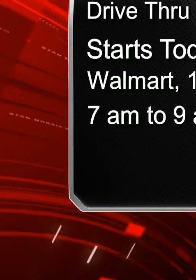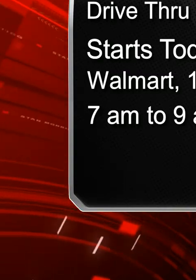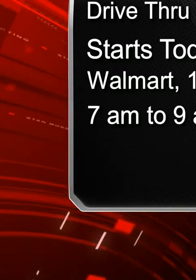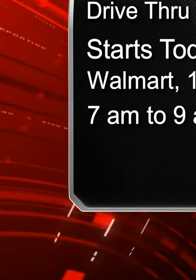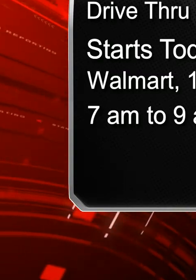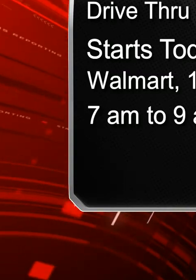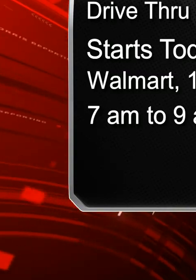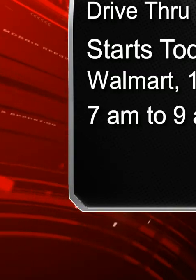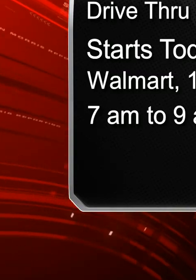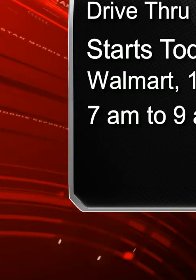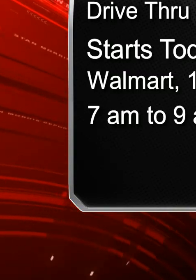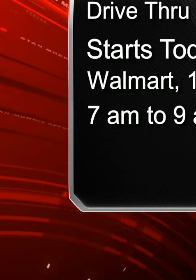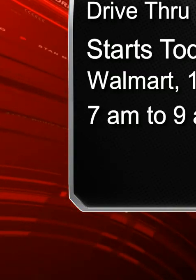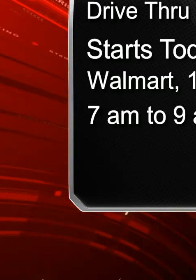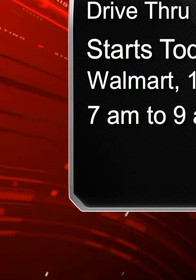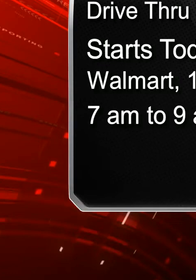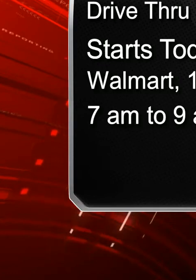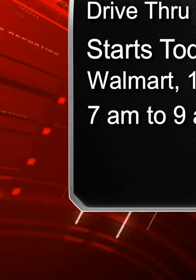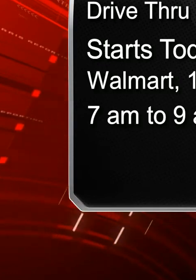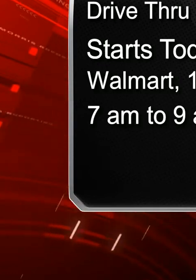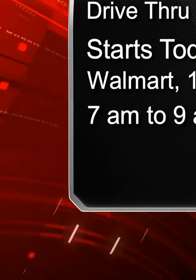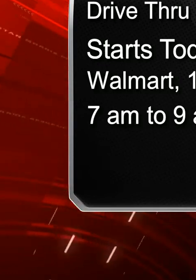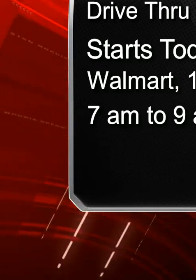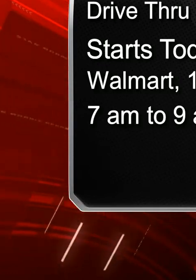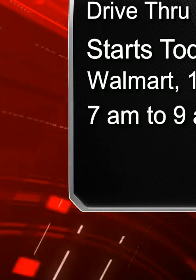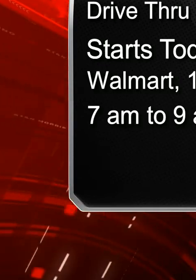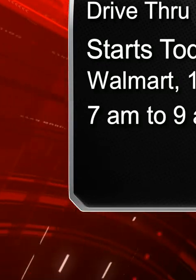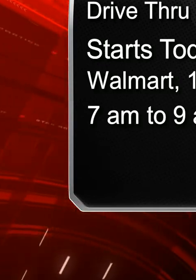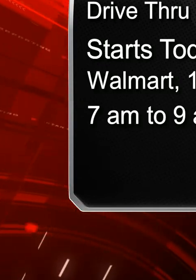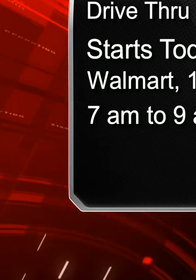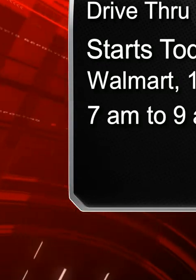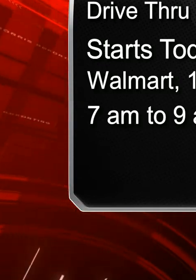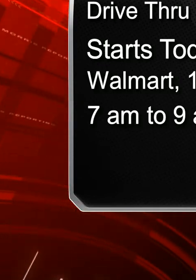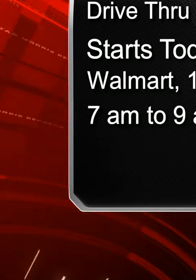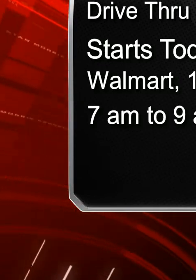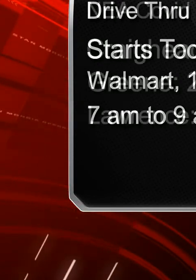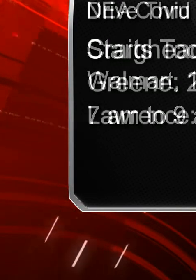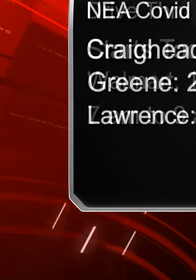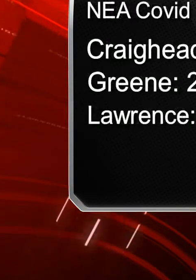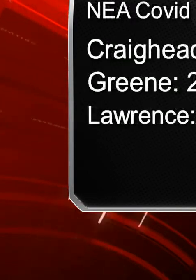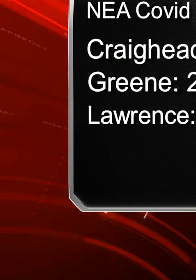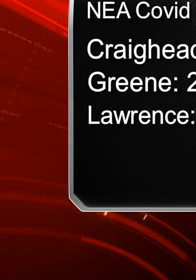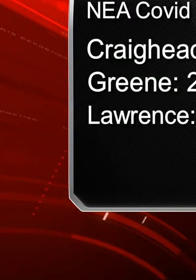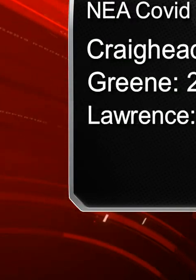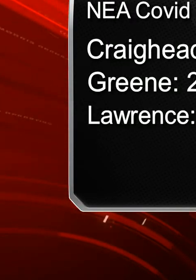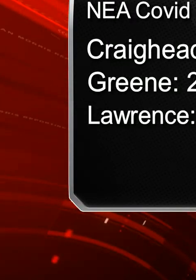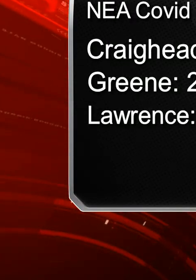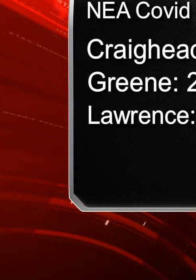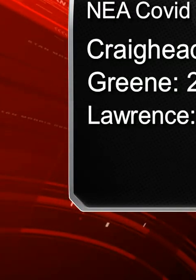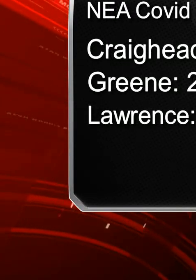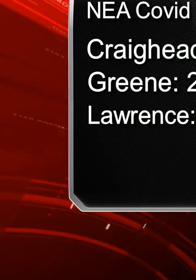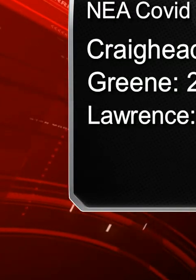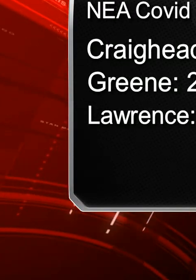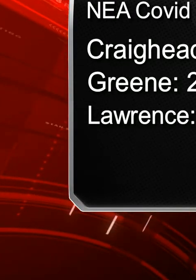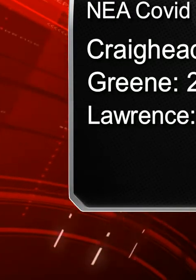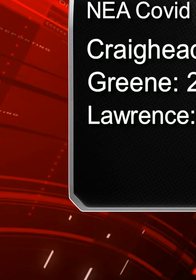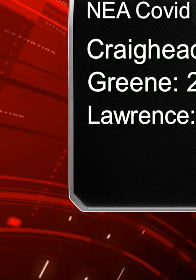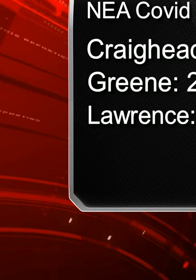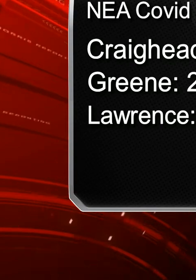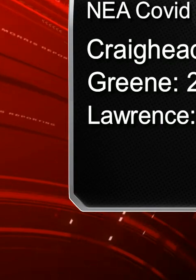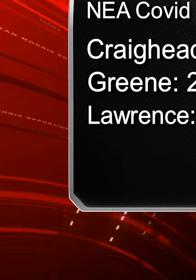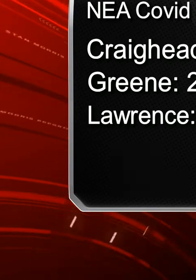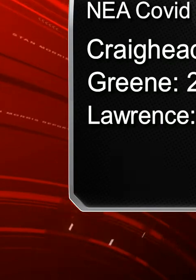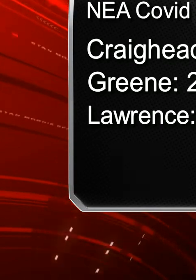appointment. And go see them and get that taken care of. We had a request for numbers across Northeast Arkansas as far as what the exact